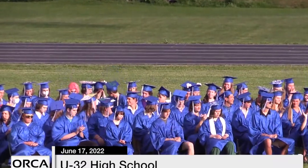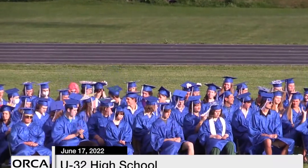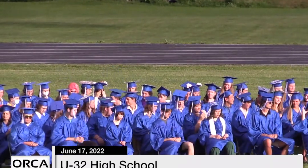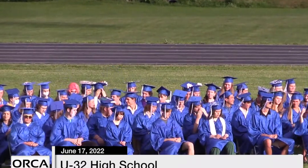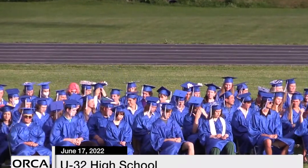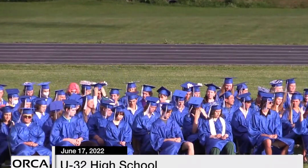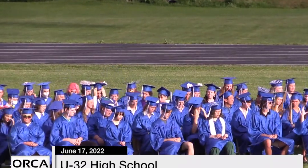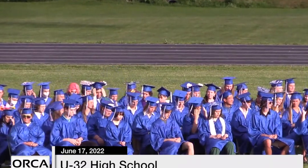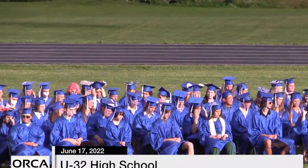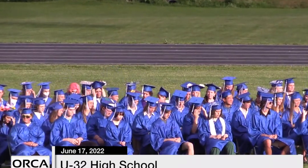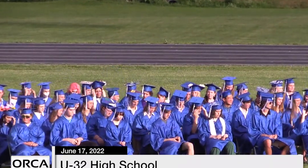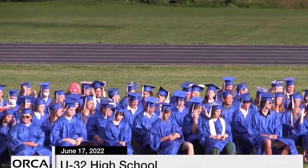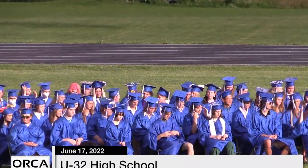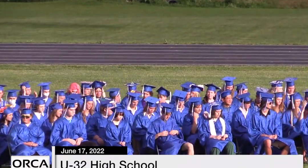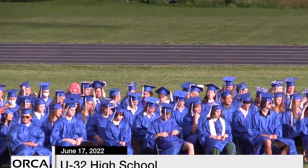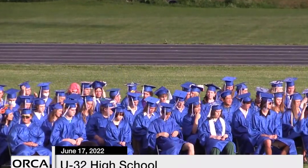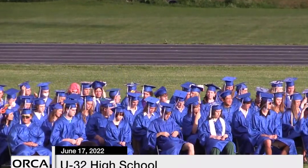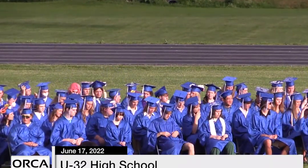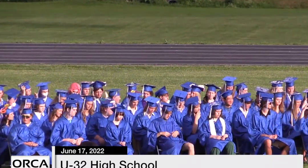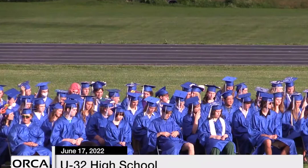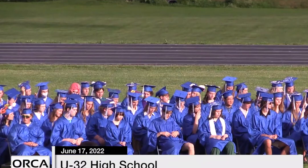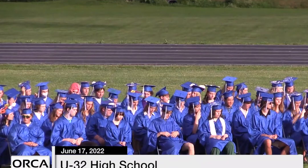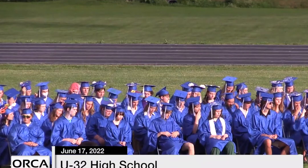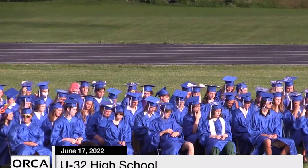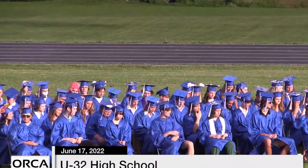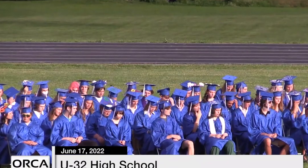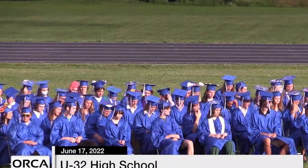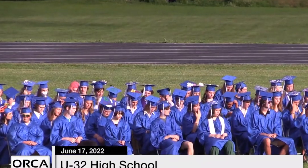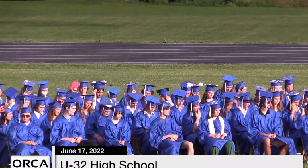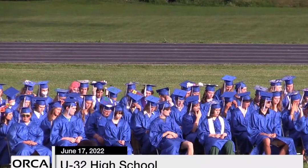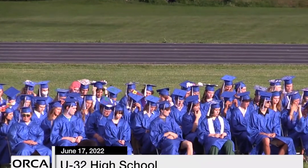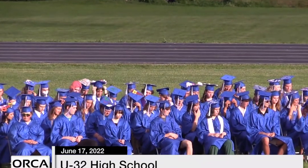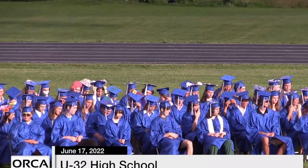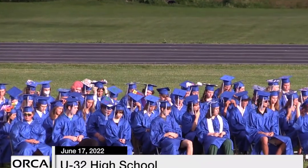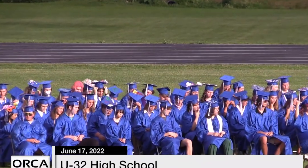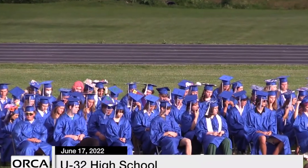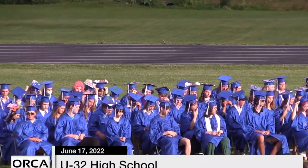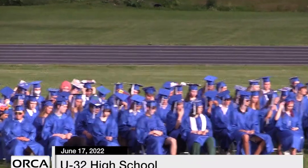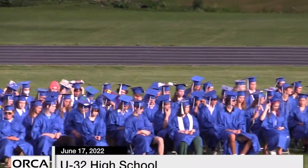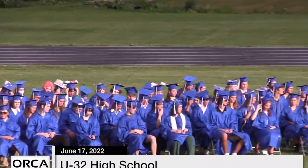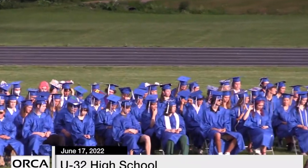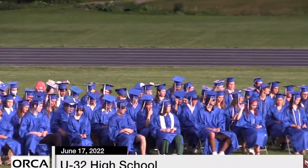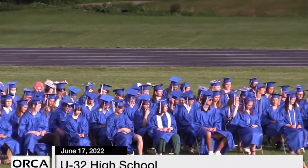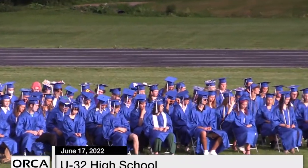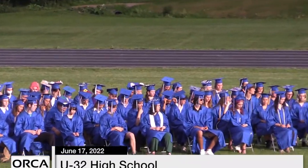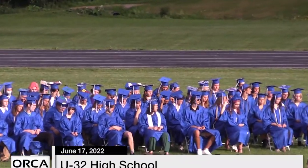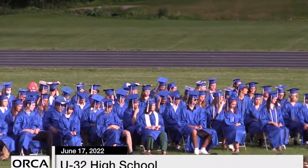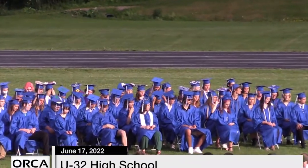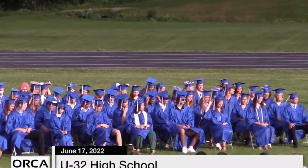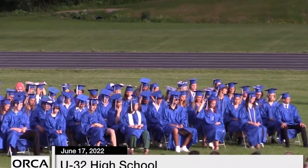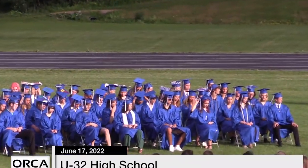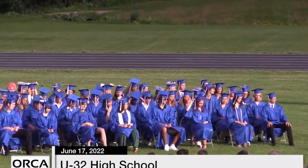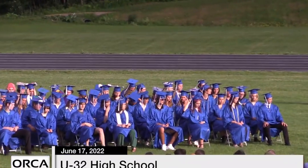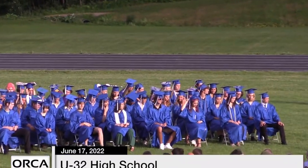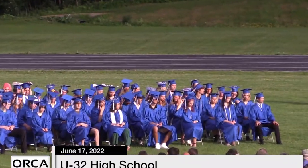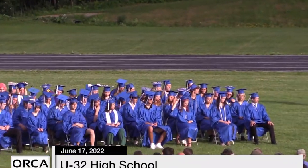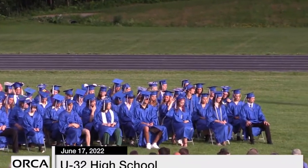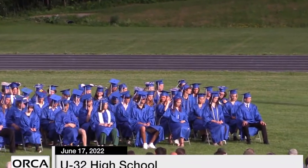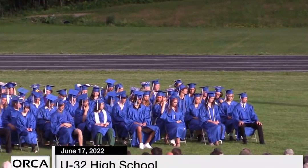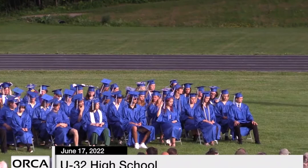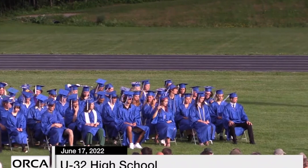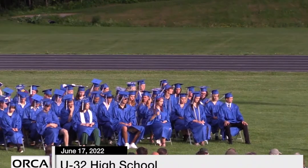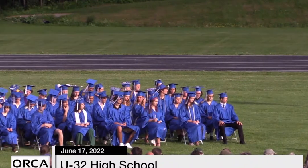And finally, our seniors also gave time as mentors for younger students. You selflessly give your time to help others